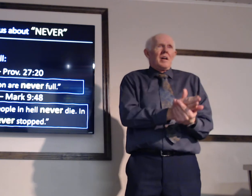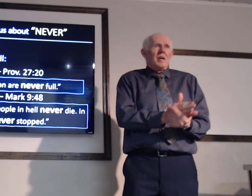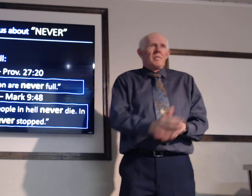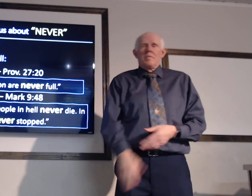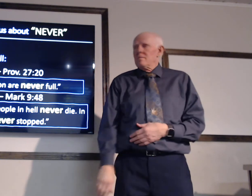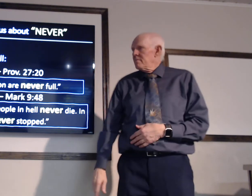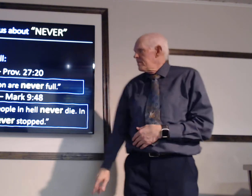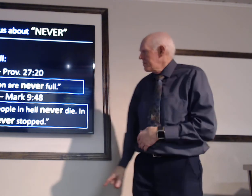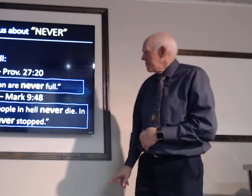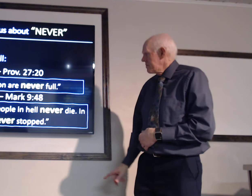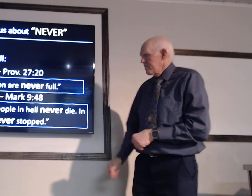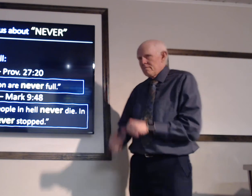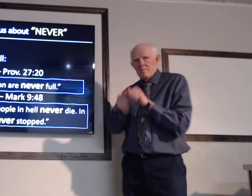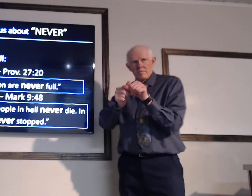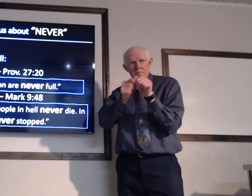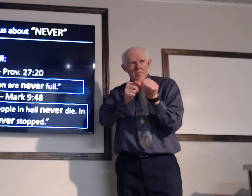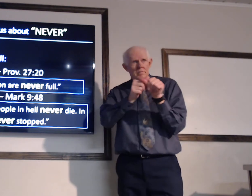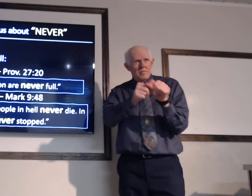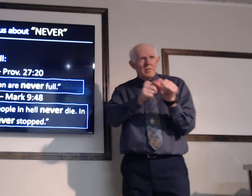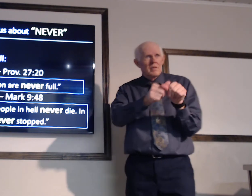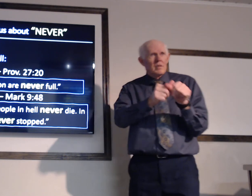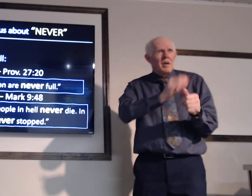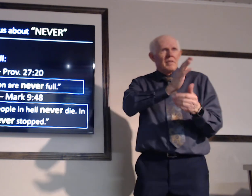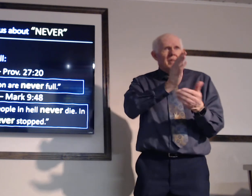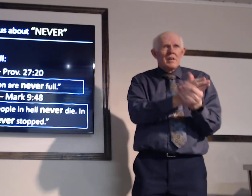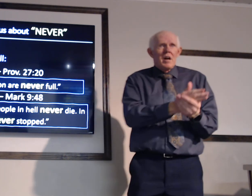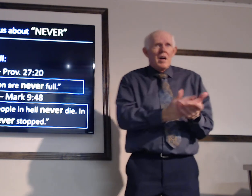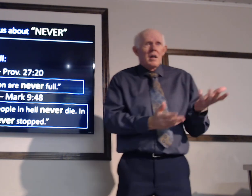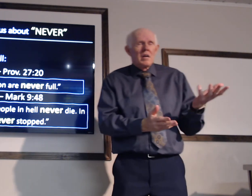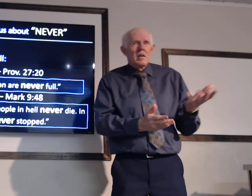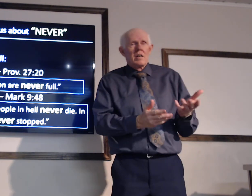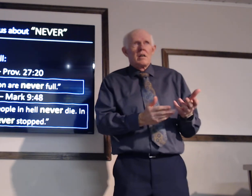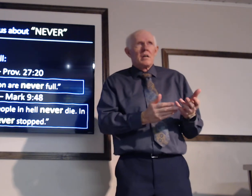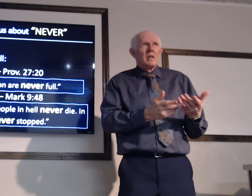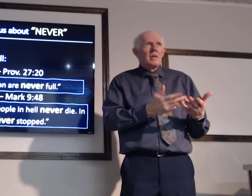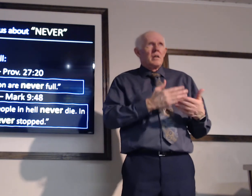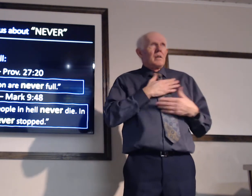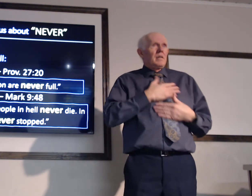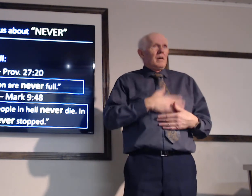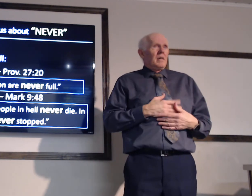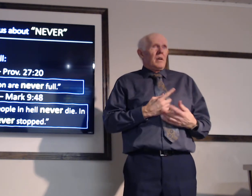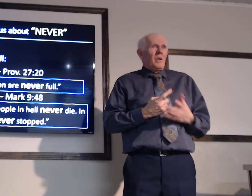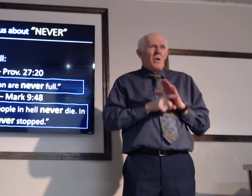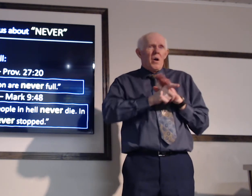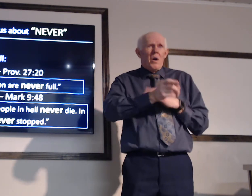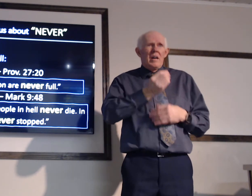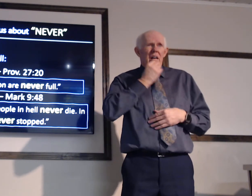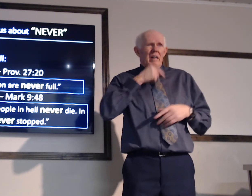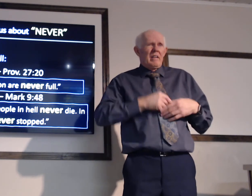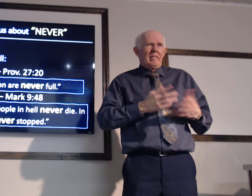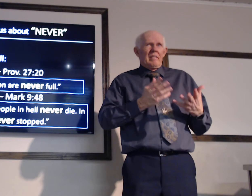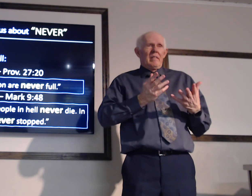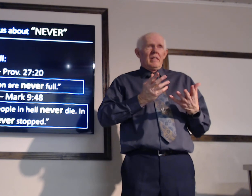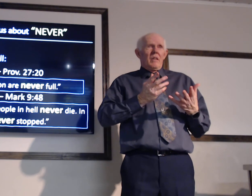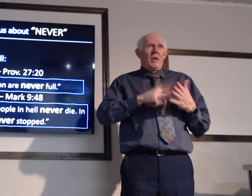never stopped. It continues, it doesn't stop. The body, worms eat the